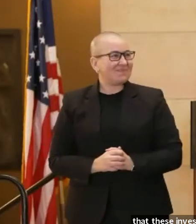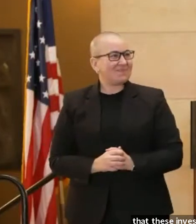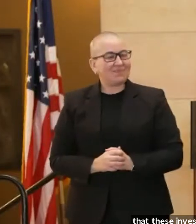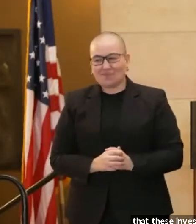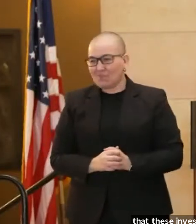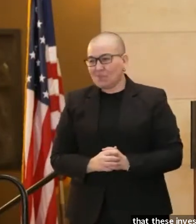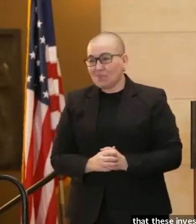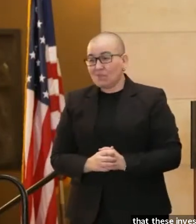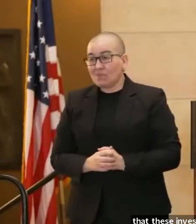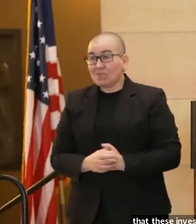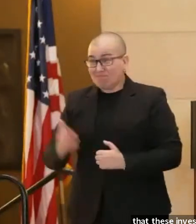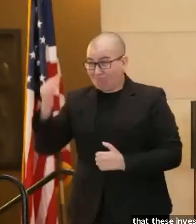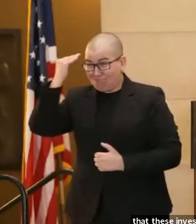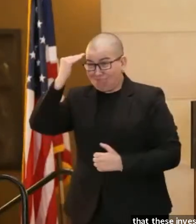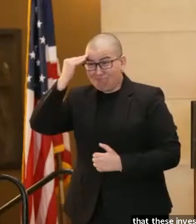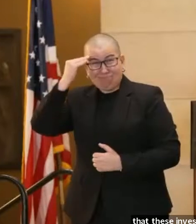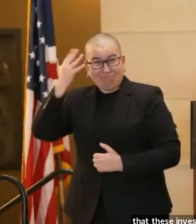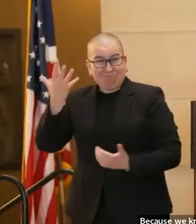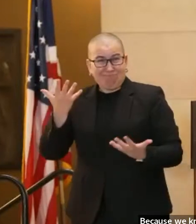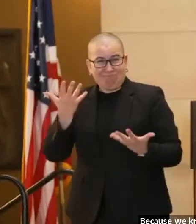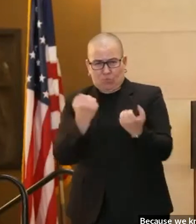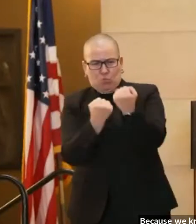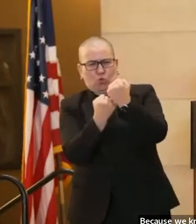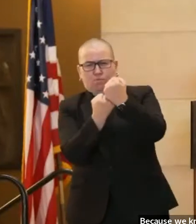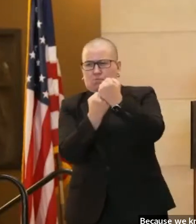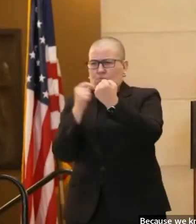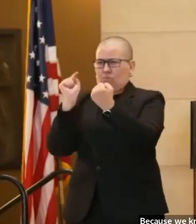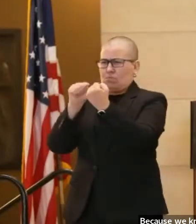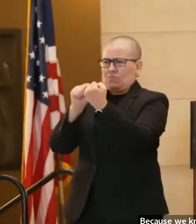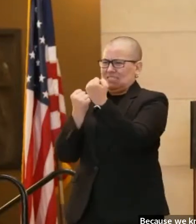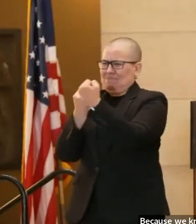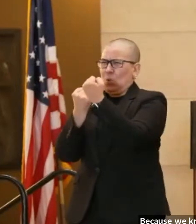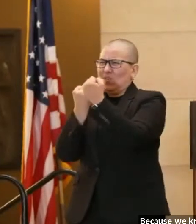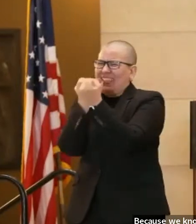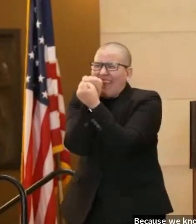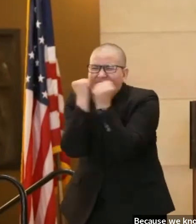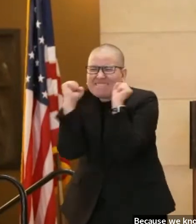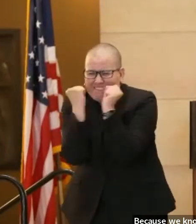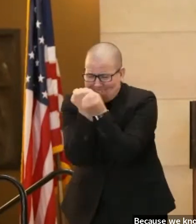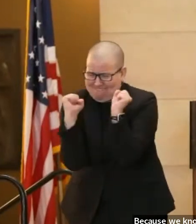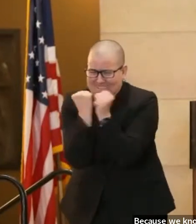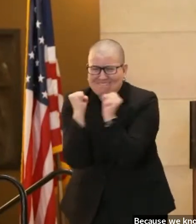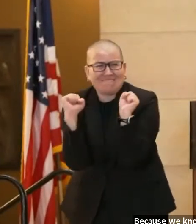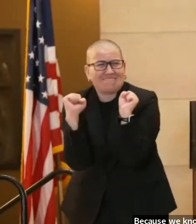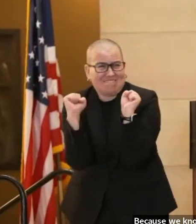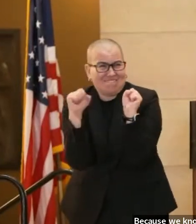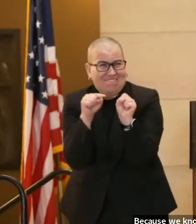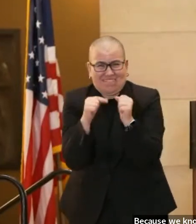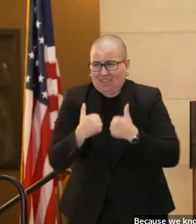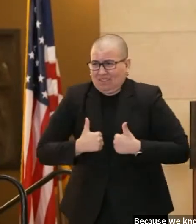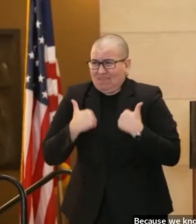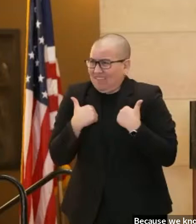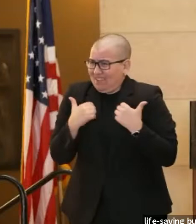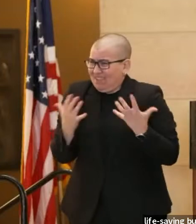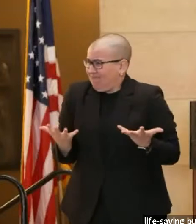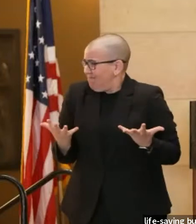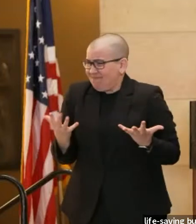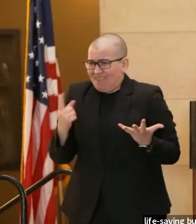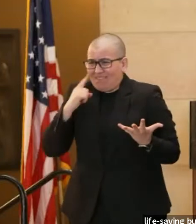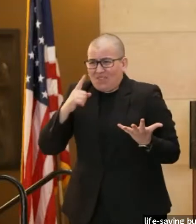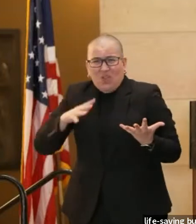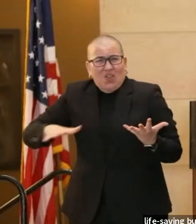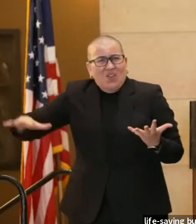Because we know that these supports can not only be life-saving, but are critical to achieving safety and wholeness and wellness in our